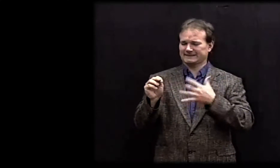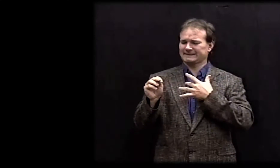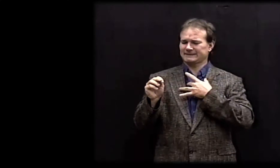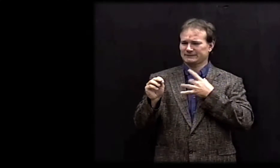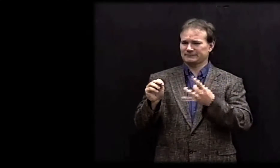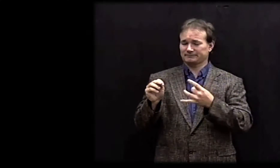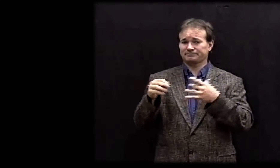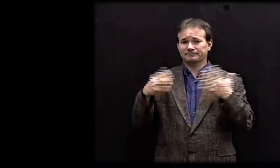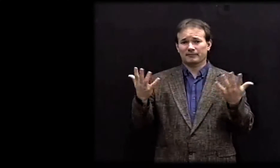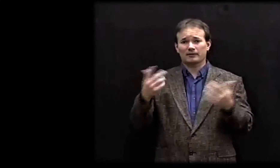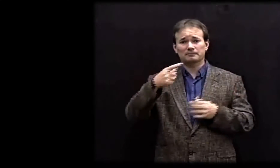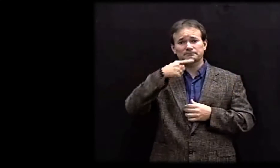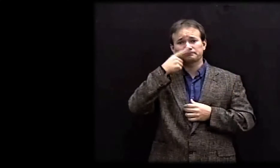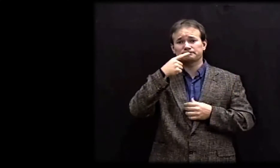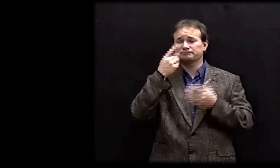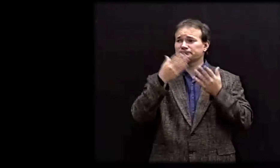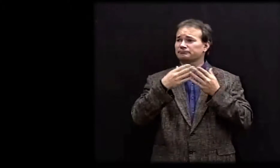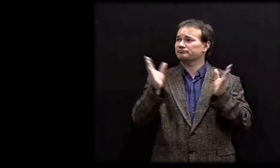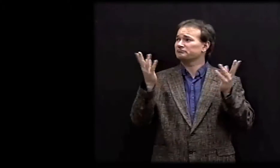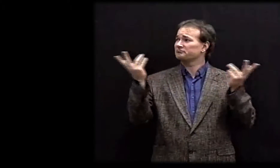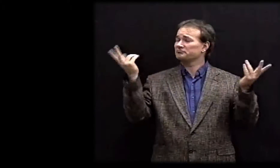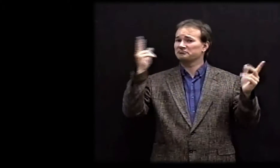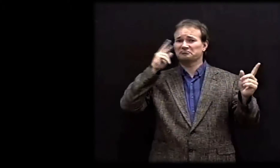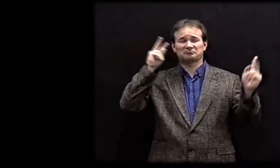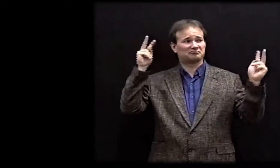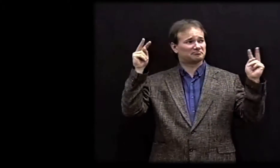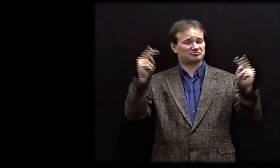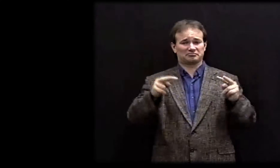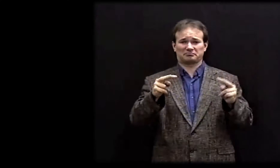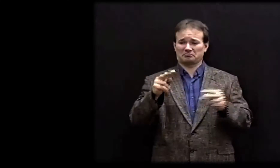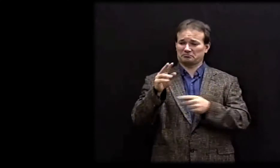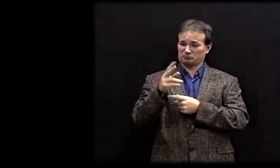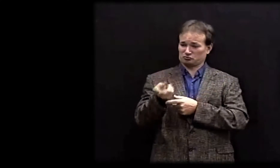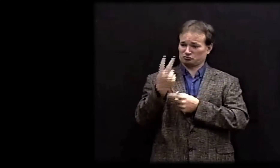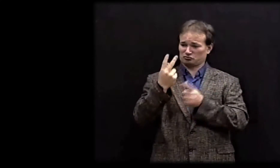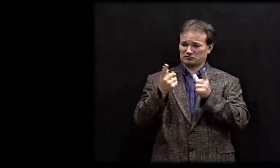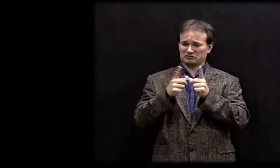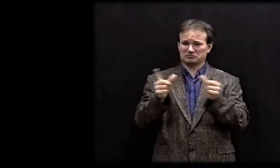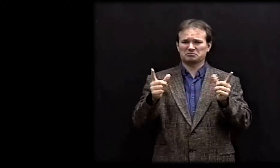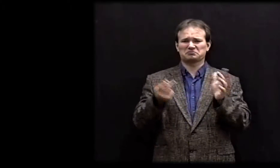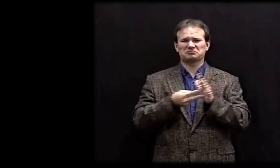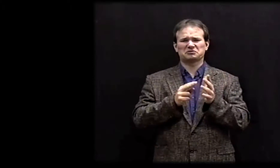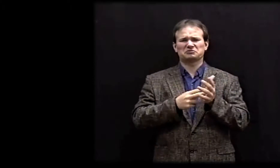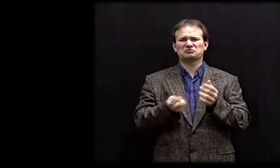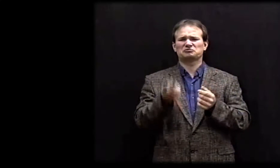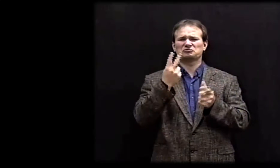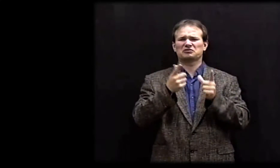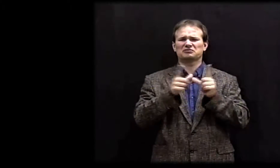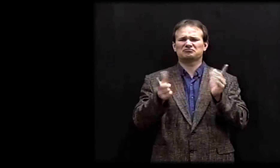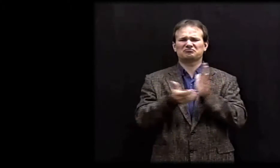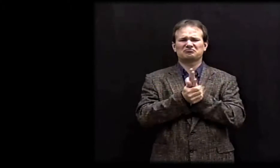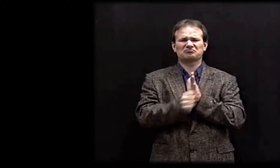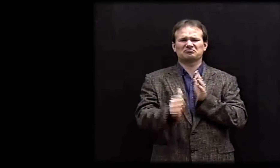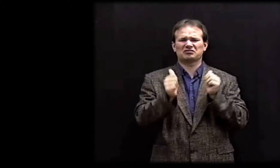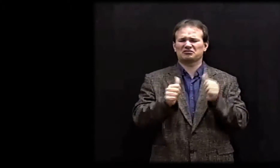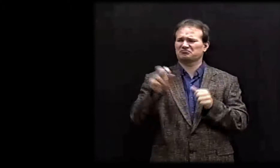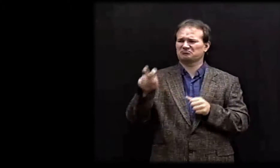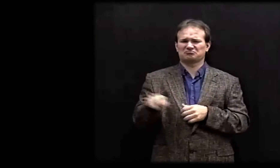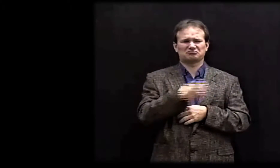an interesting topic. Non-deaf people or hearing people define bilingualism as being able to skillfully transition